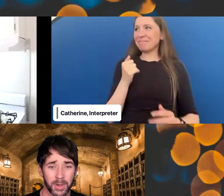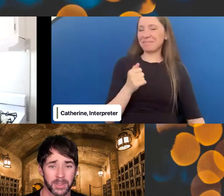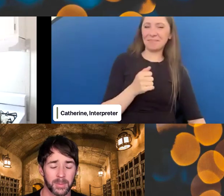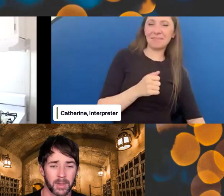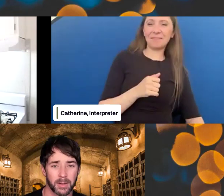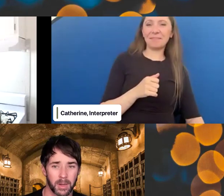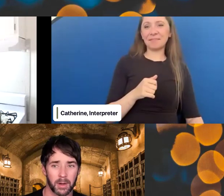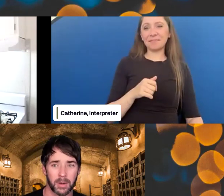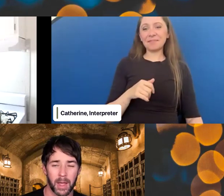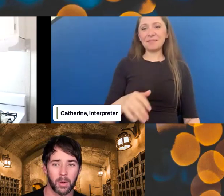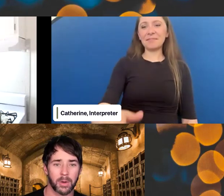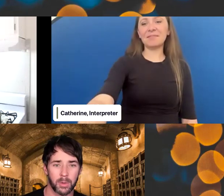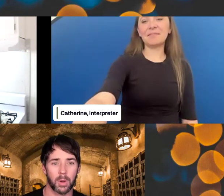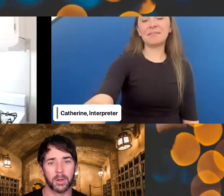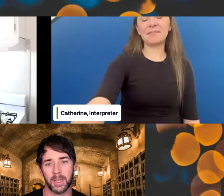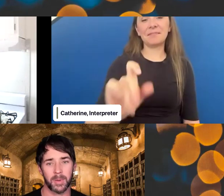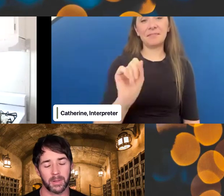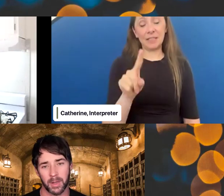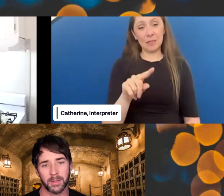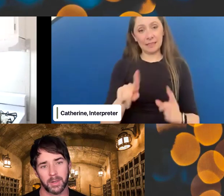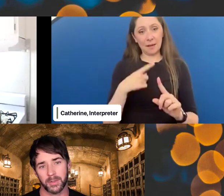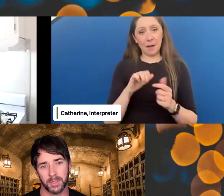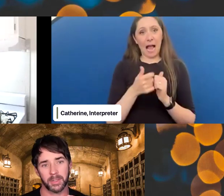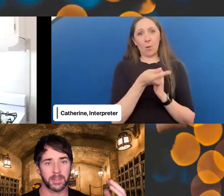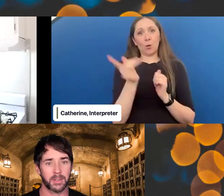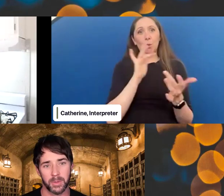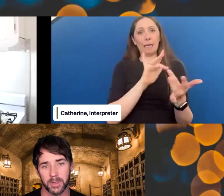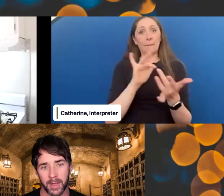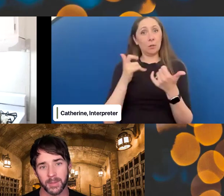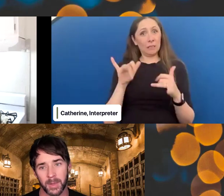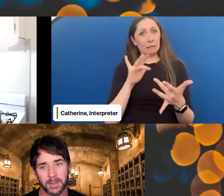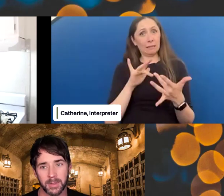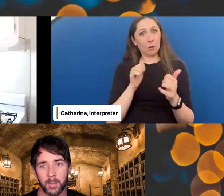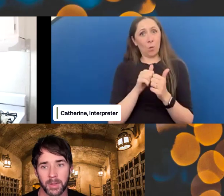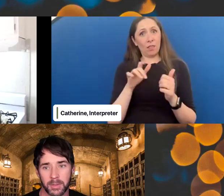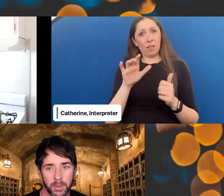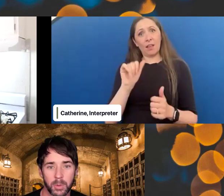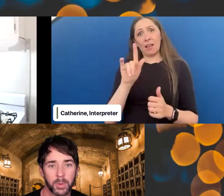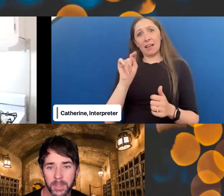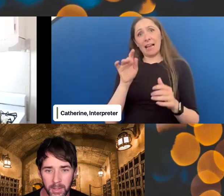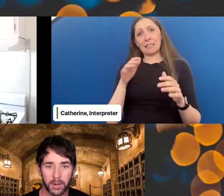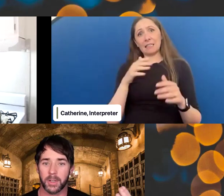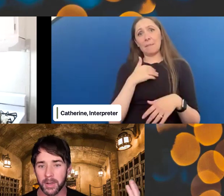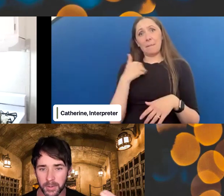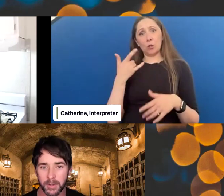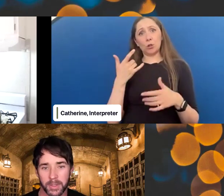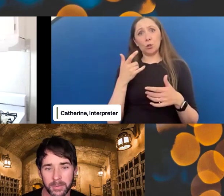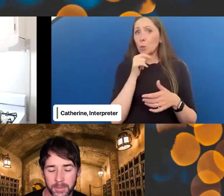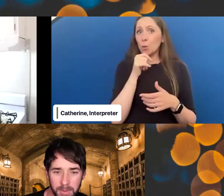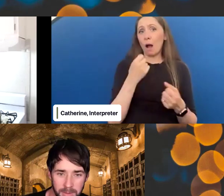you. Also questions about how are you all keeping in touch? Are you still in touch with your castmates, and how much or who?